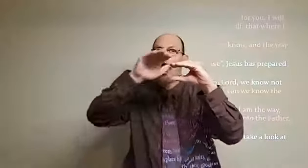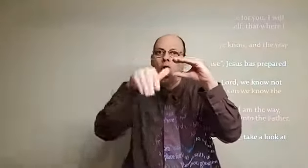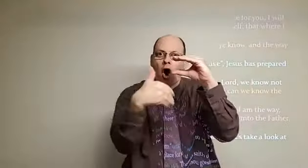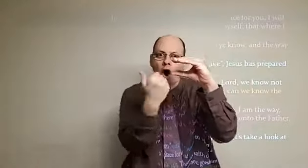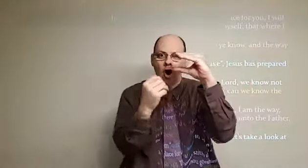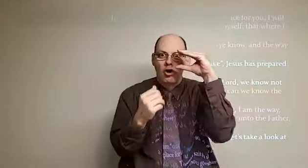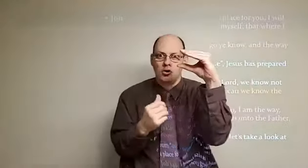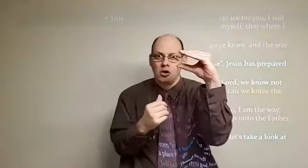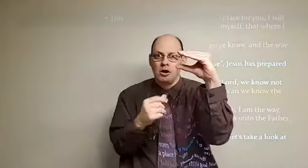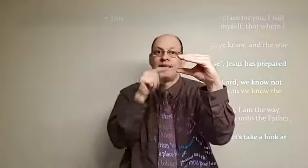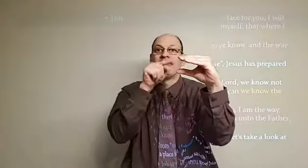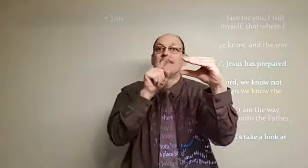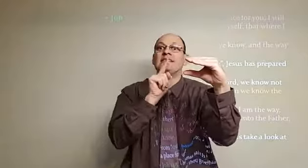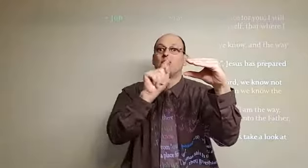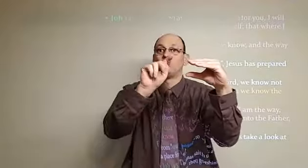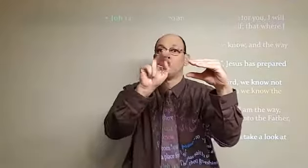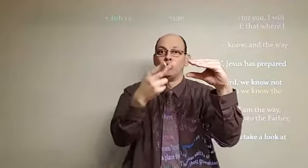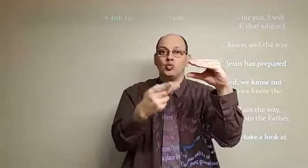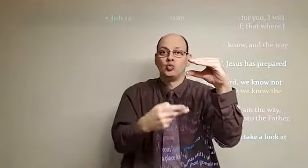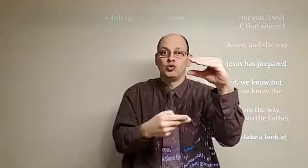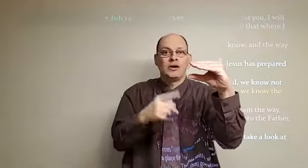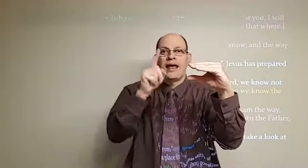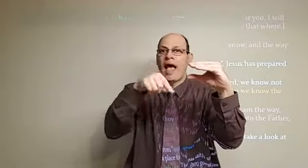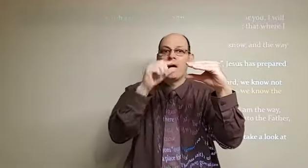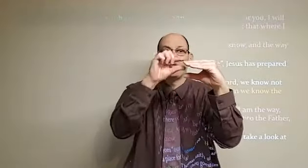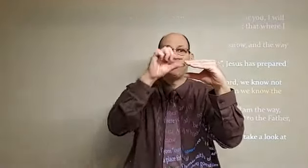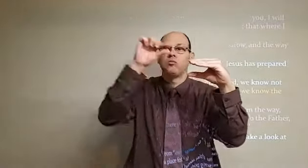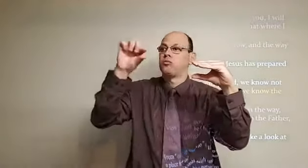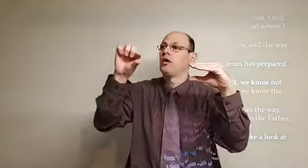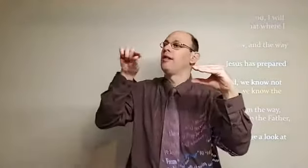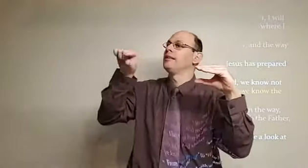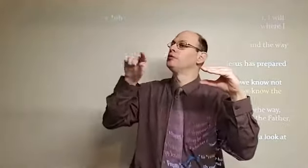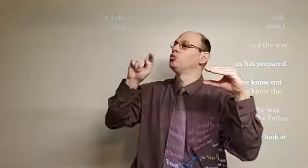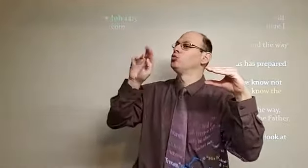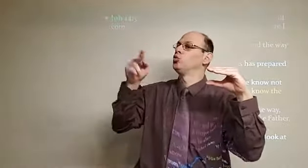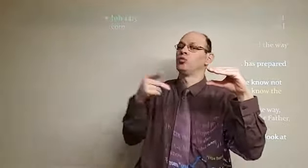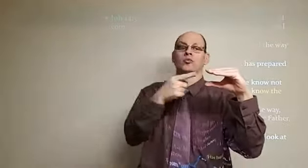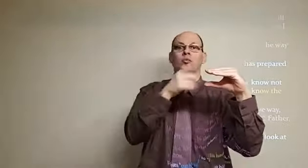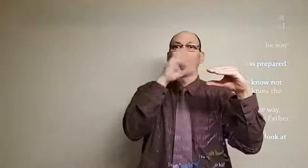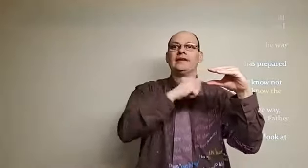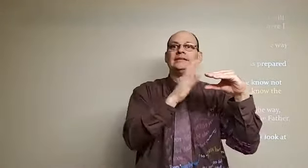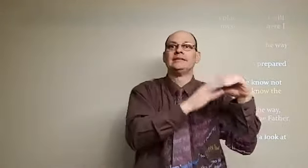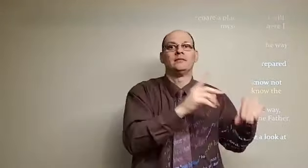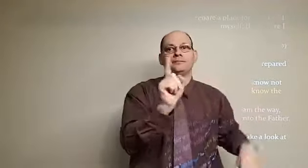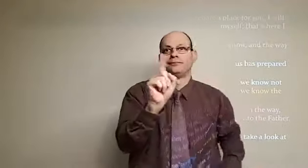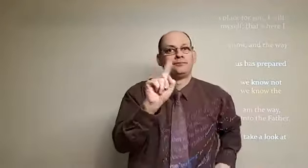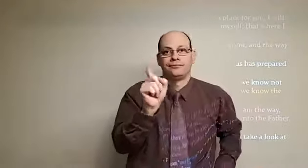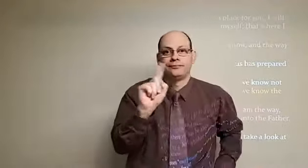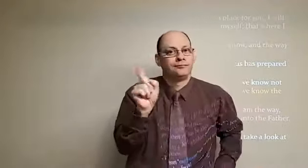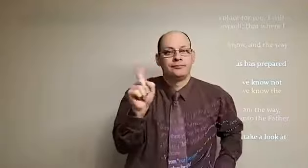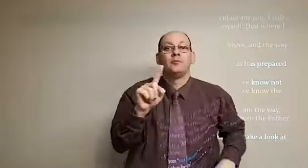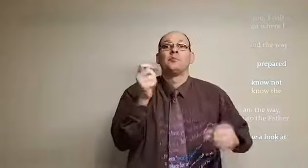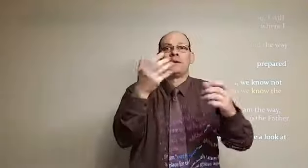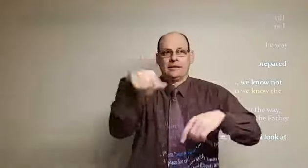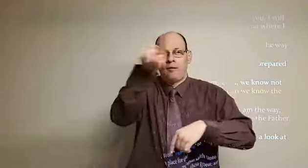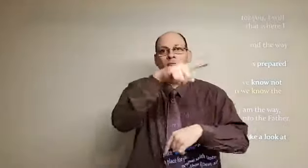alone I'm telling you the entire word of God is the truth you can't pull pieces of it out and have your own religion